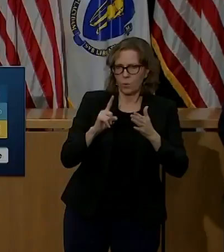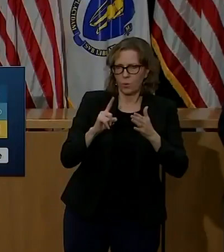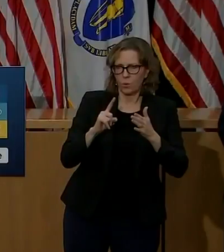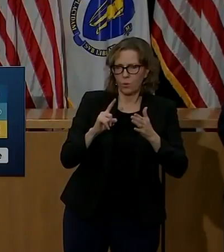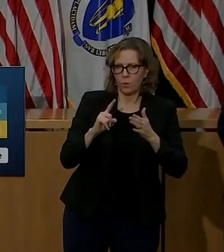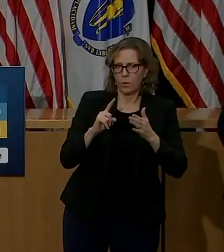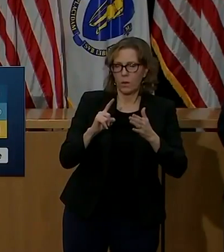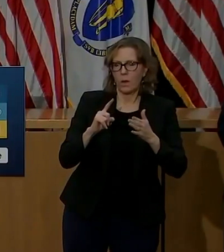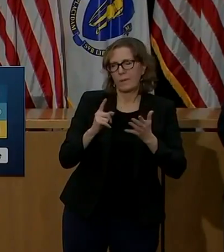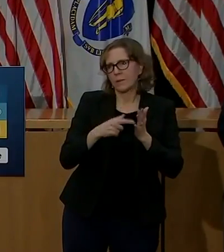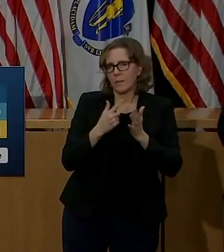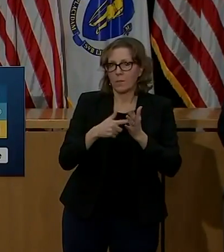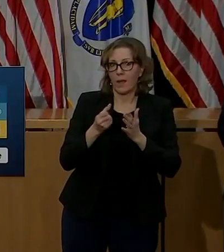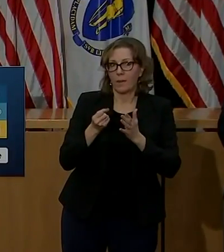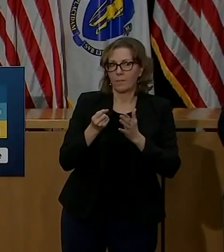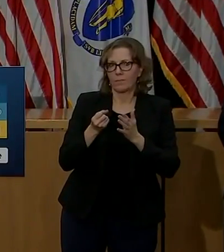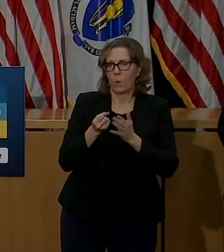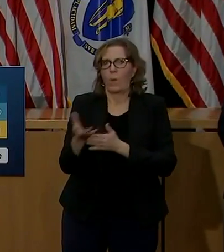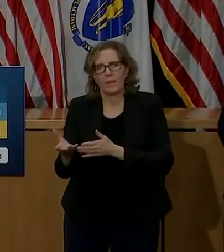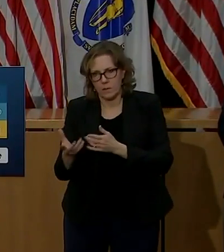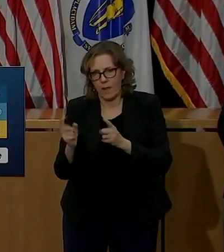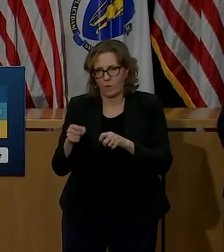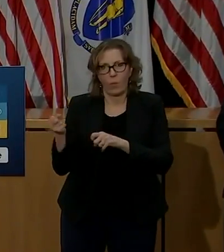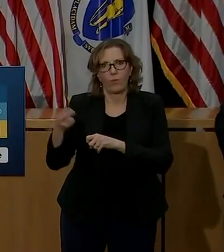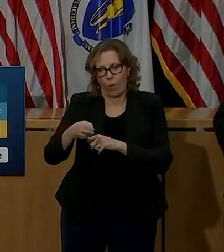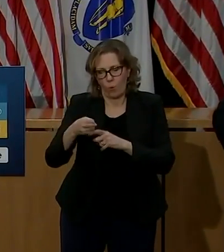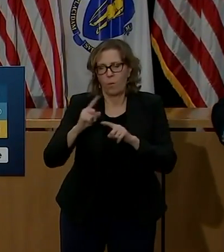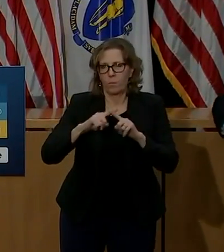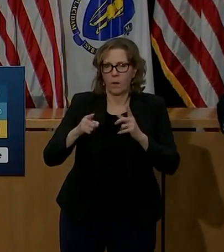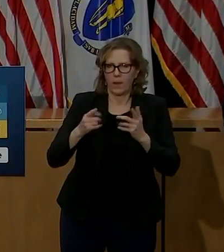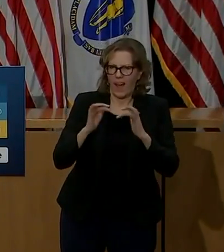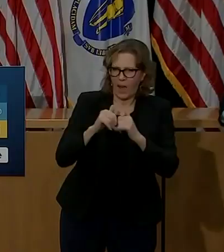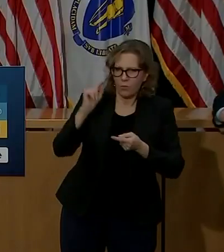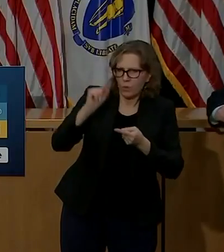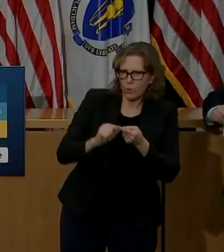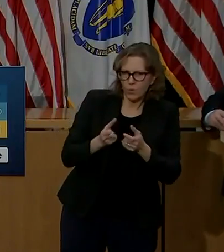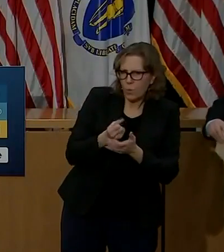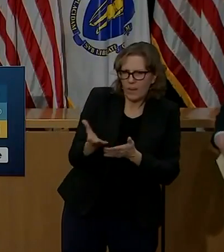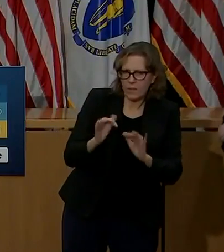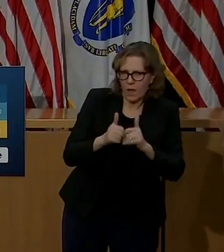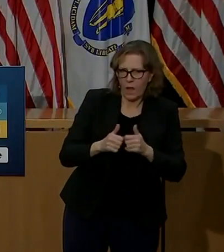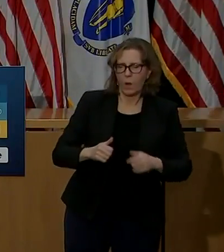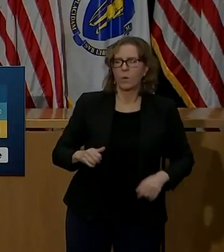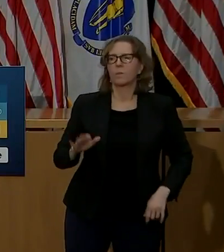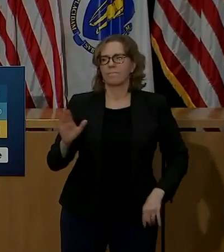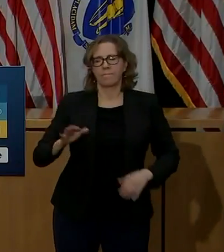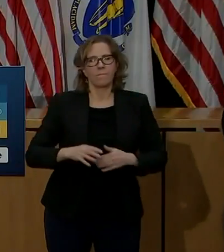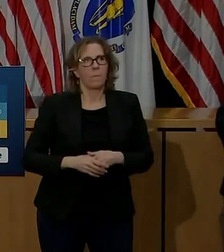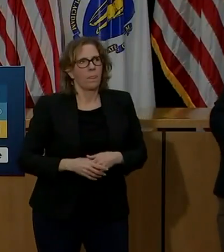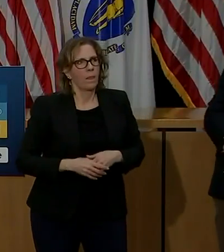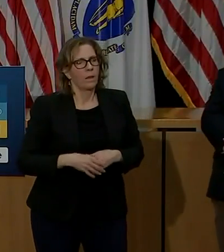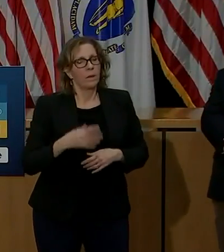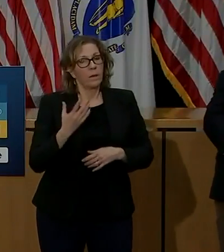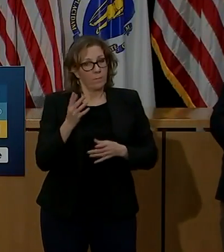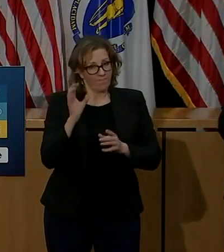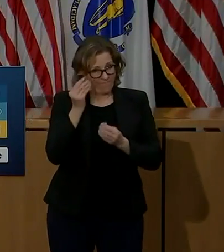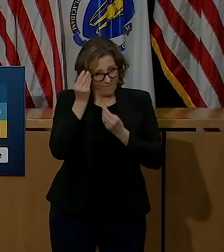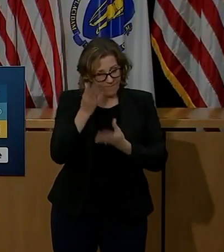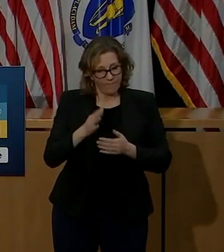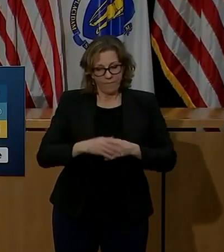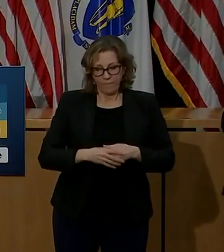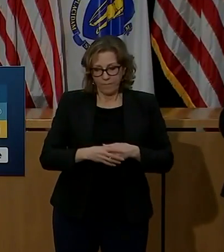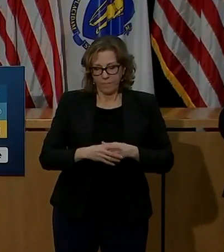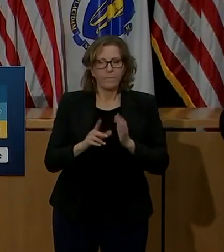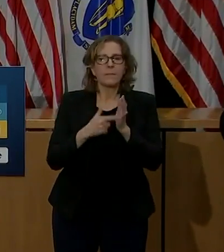document. Every dose that gets lost is a shame, but remember, some of the doses that get lost has to do with things that have nothing to do with whether or